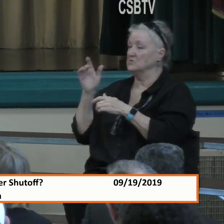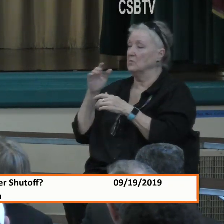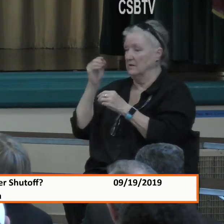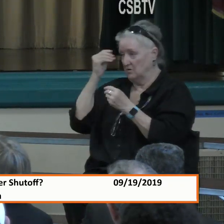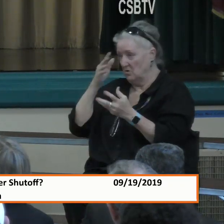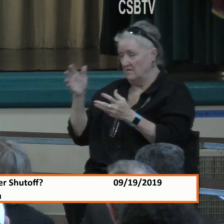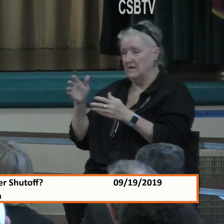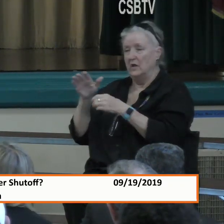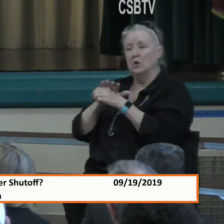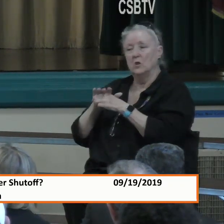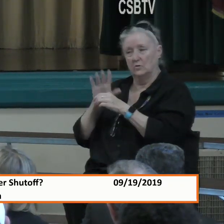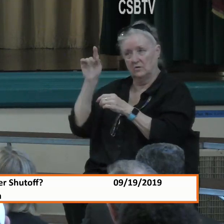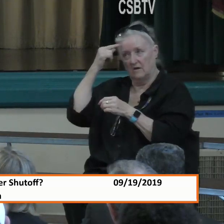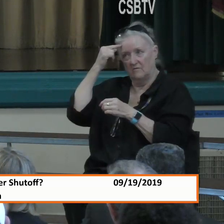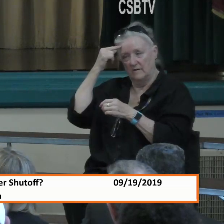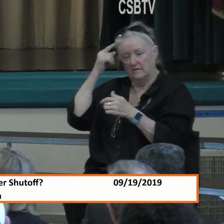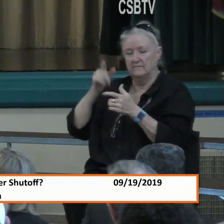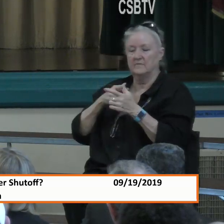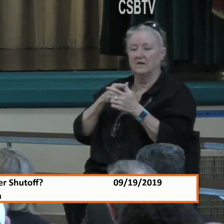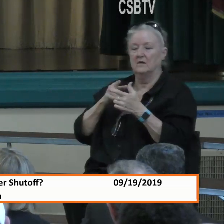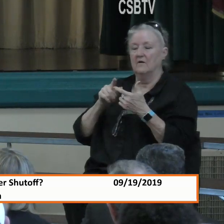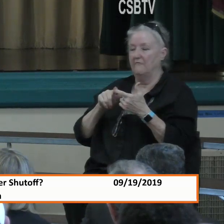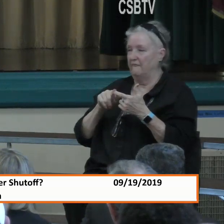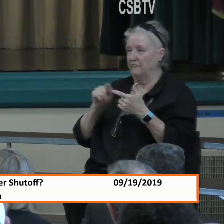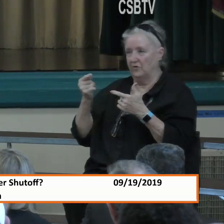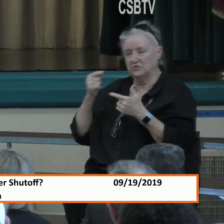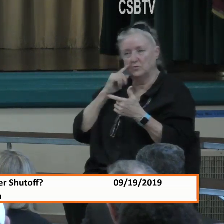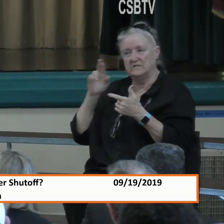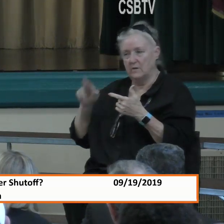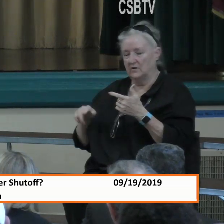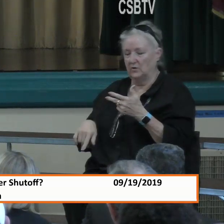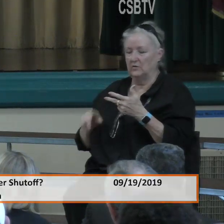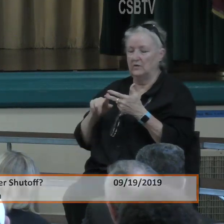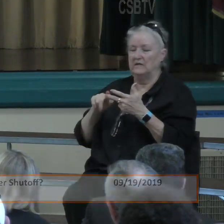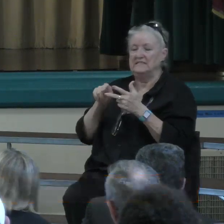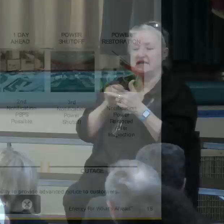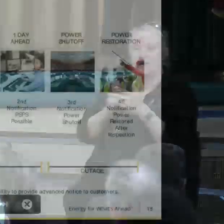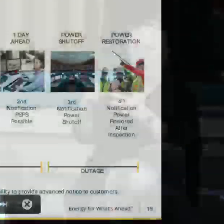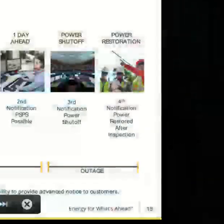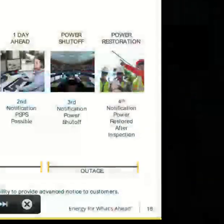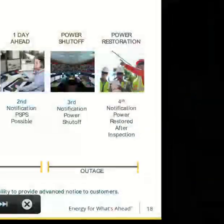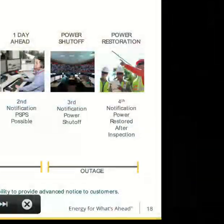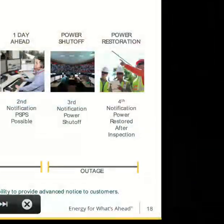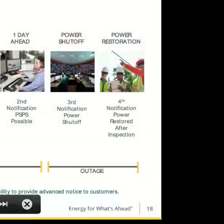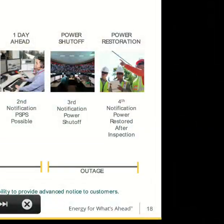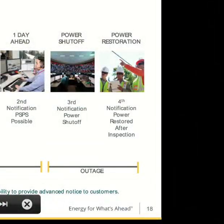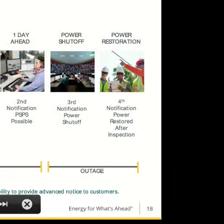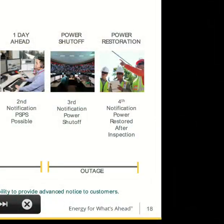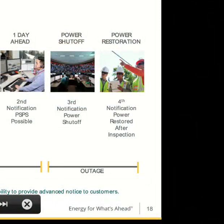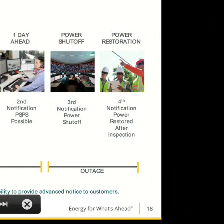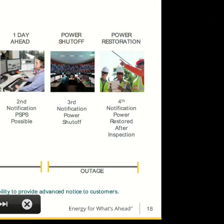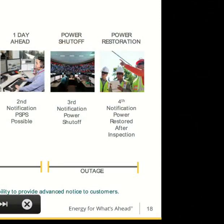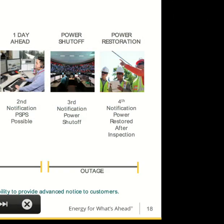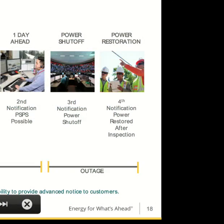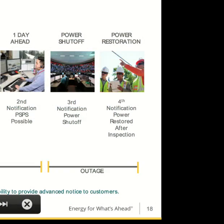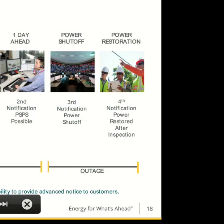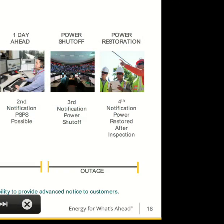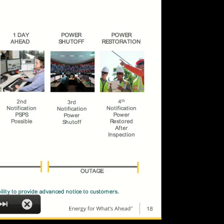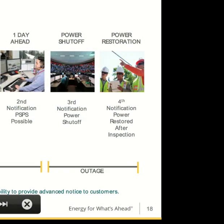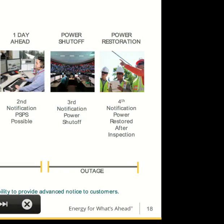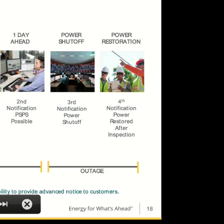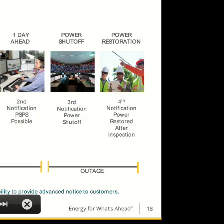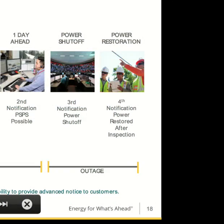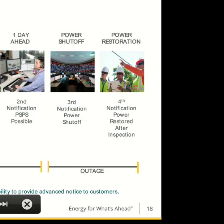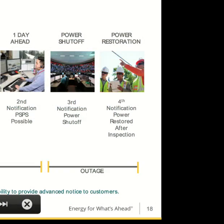notify local governments, first responders, the State Office of Emergency Management, and other emergency managers.